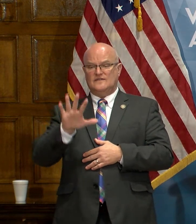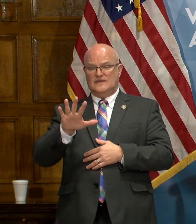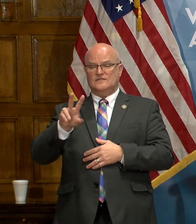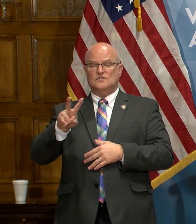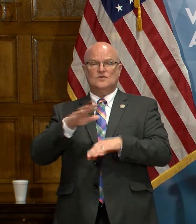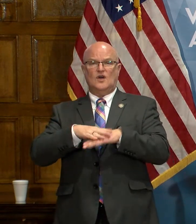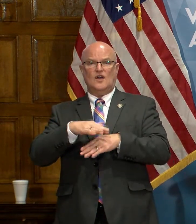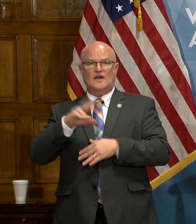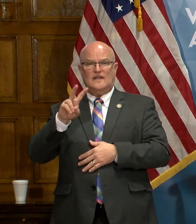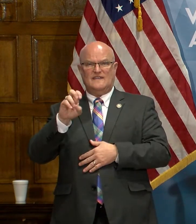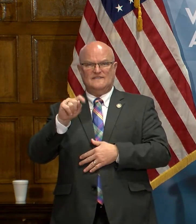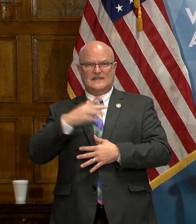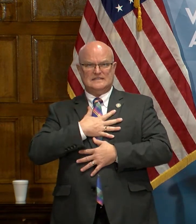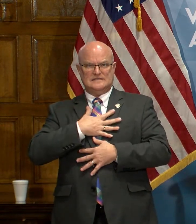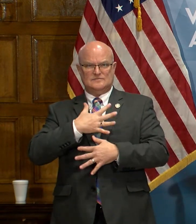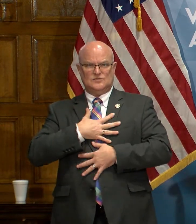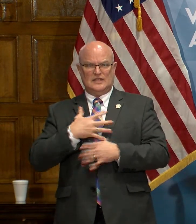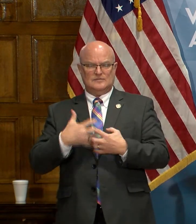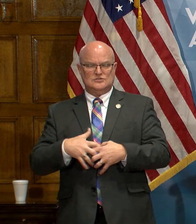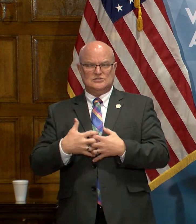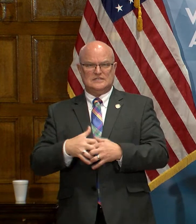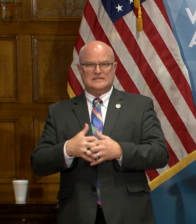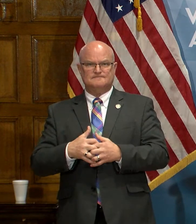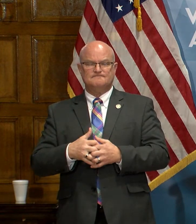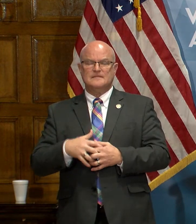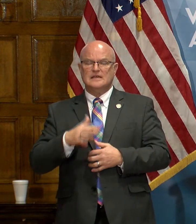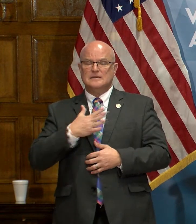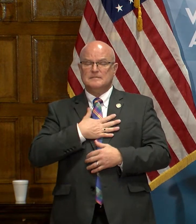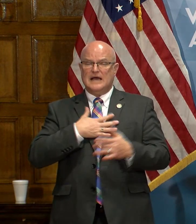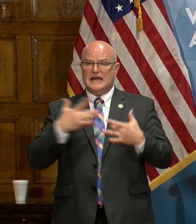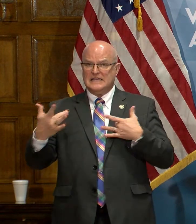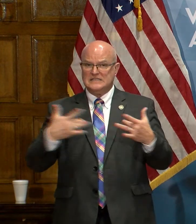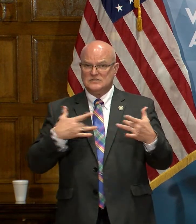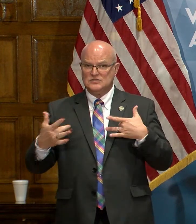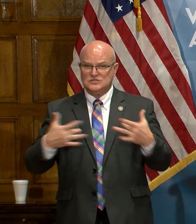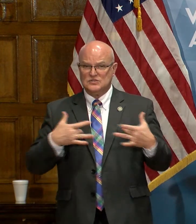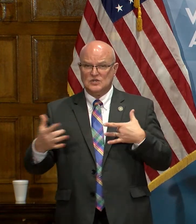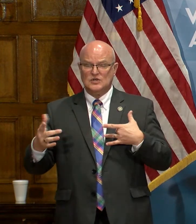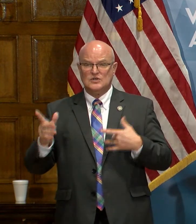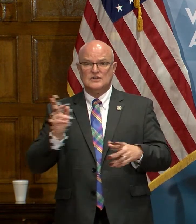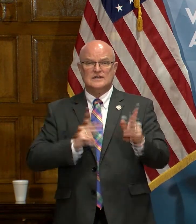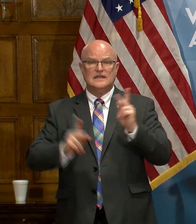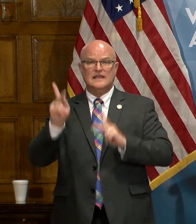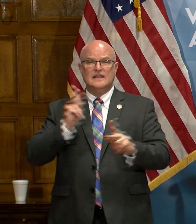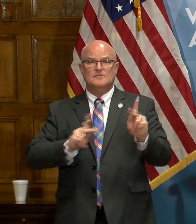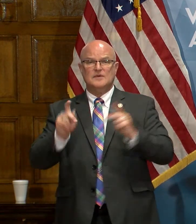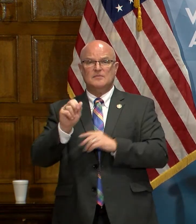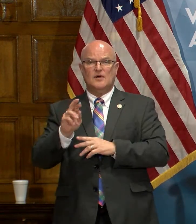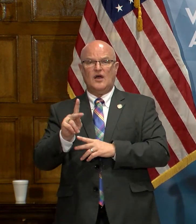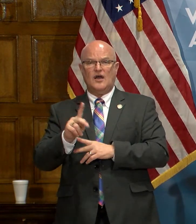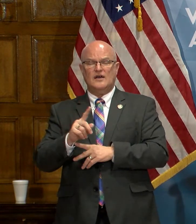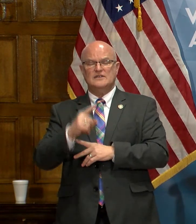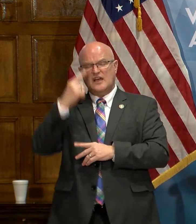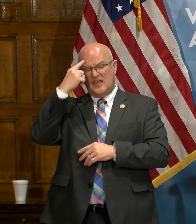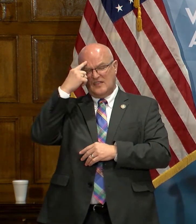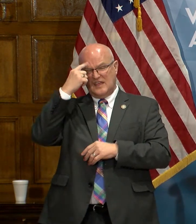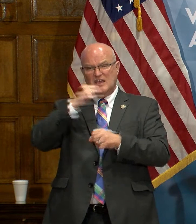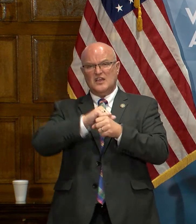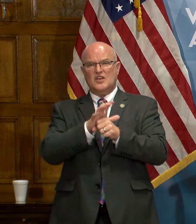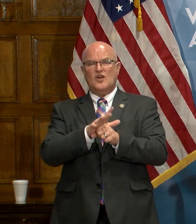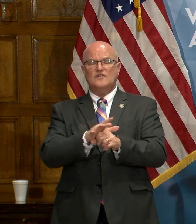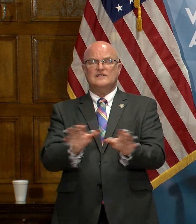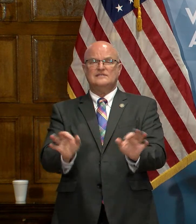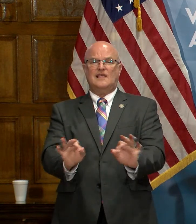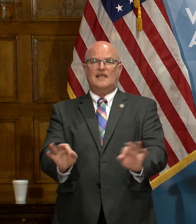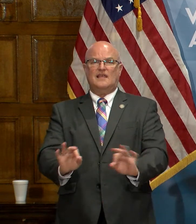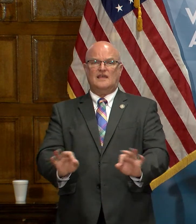are on ventilators. I worry that the general public doesn't think that COVID is a threat to